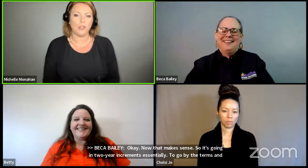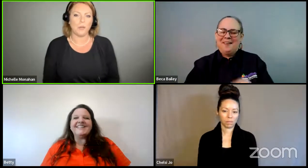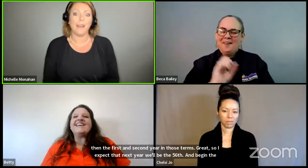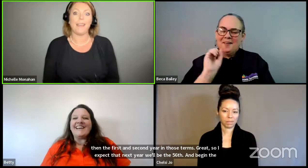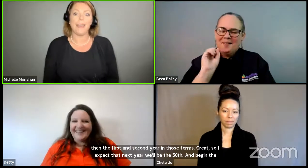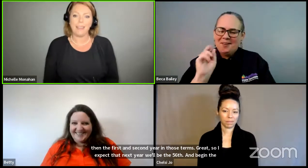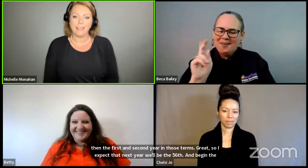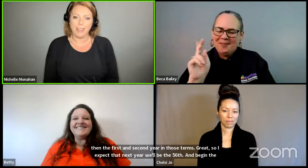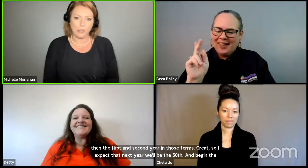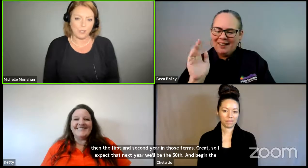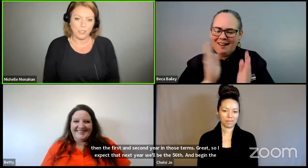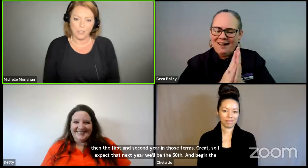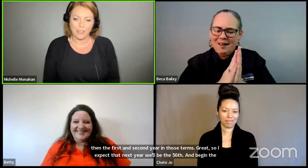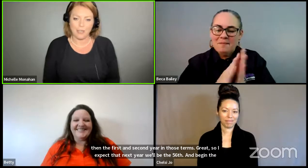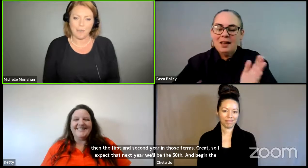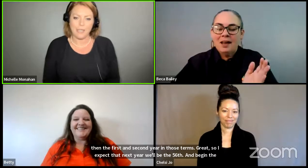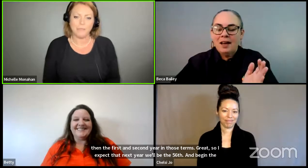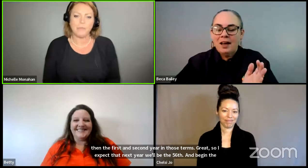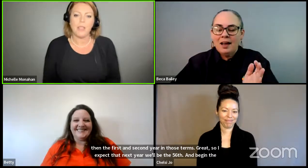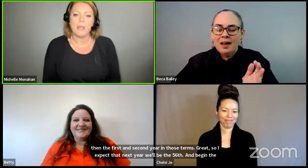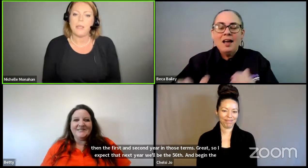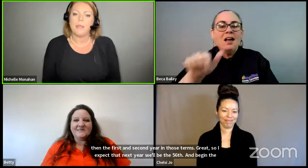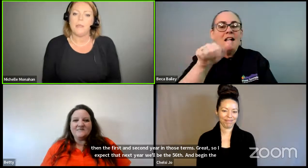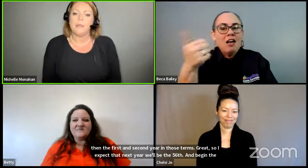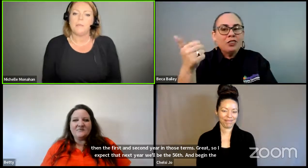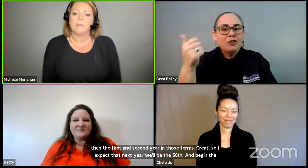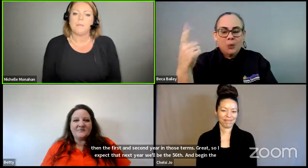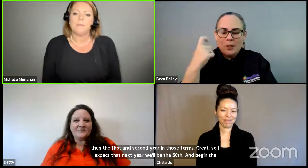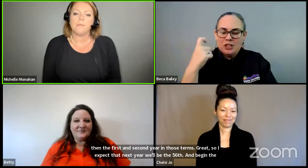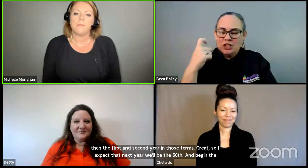2-year term. Again, thank you for clarifying, Betty.